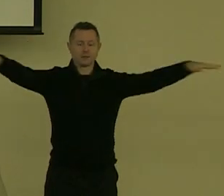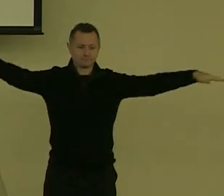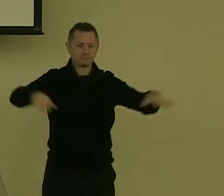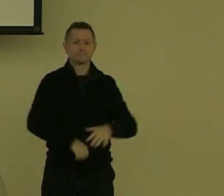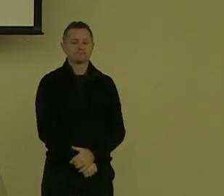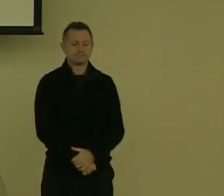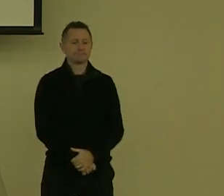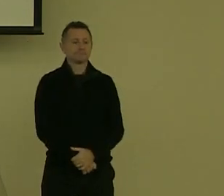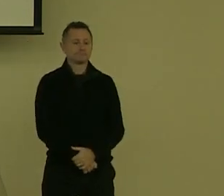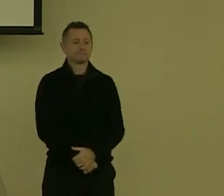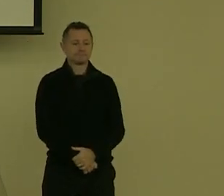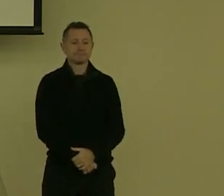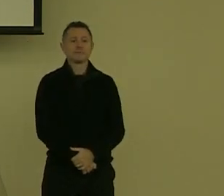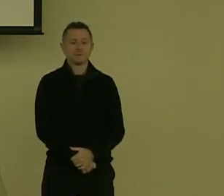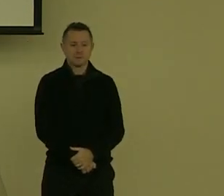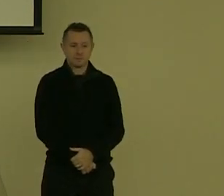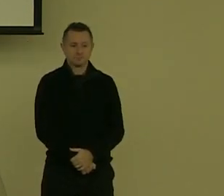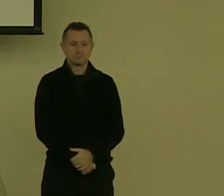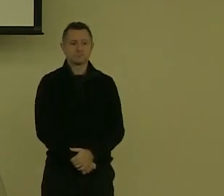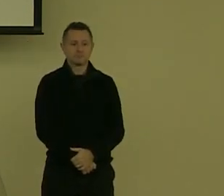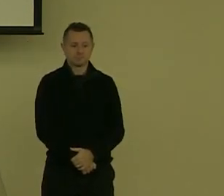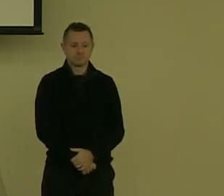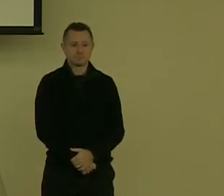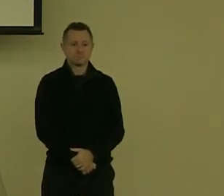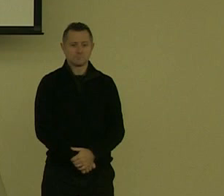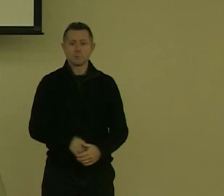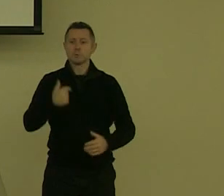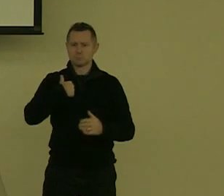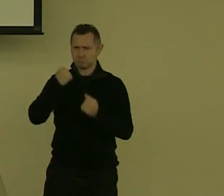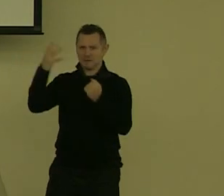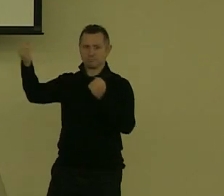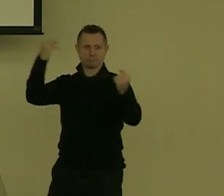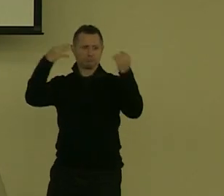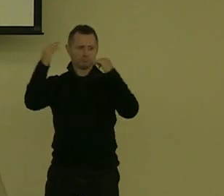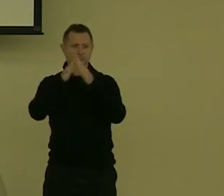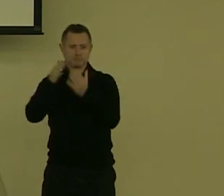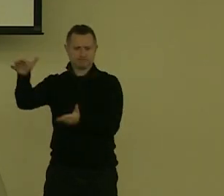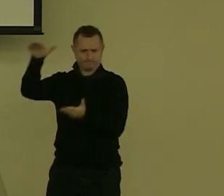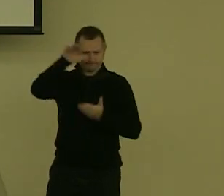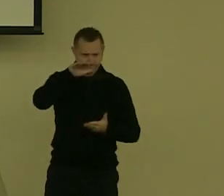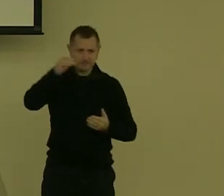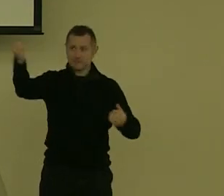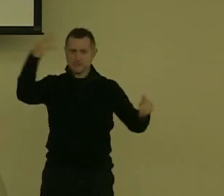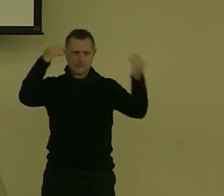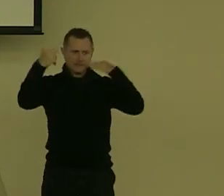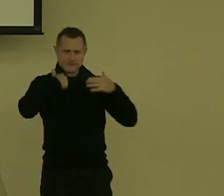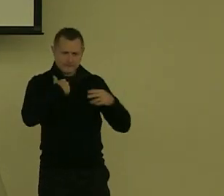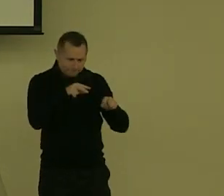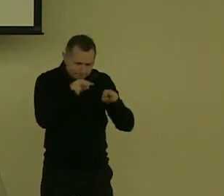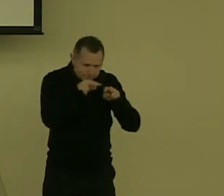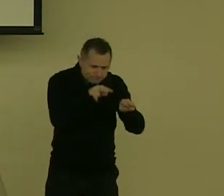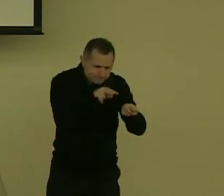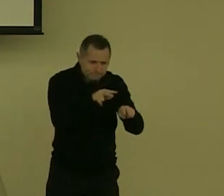And I'm now the adjunct curator for comics and cartoons in our Rarebook Manuscript Library, where we've added